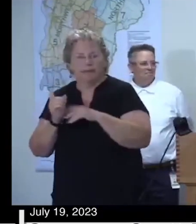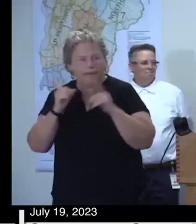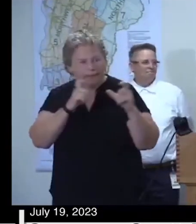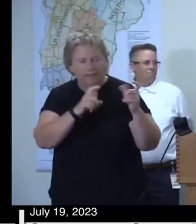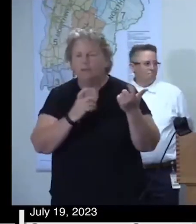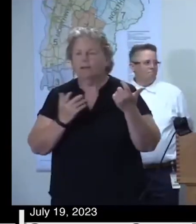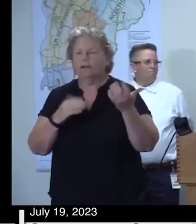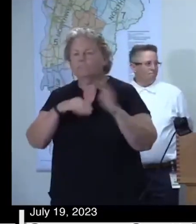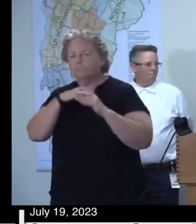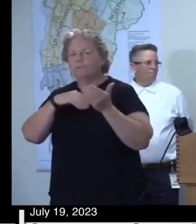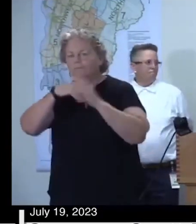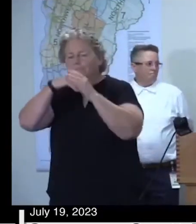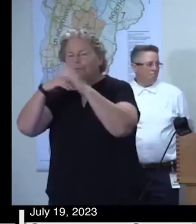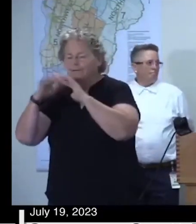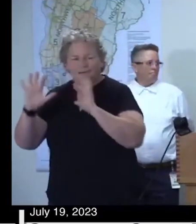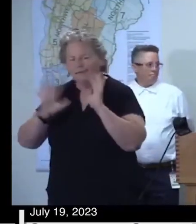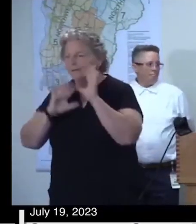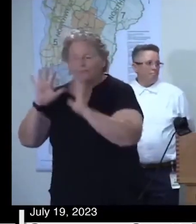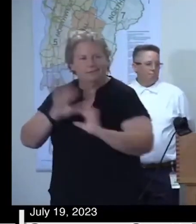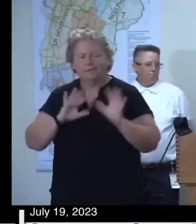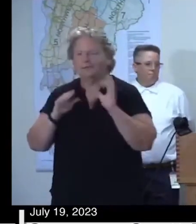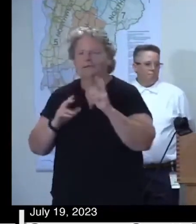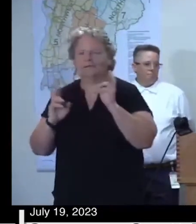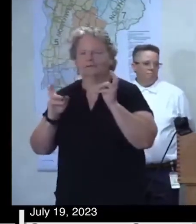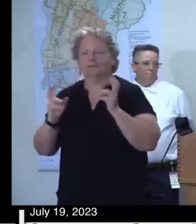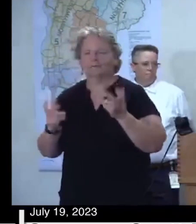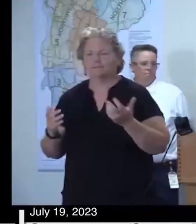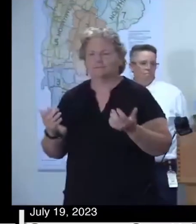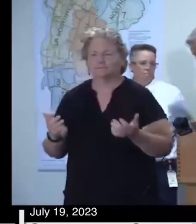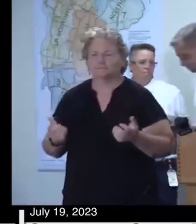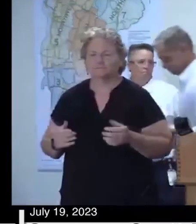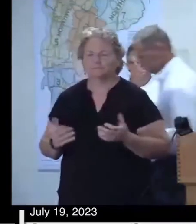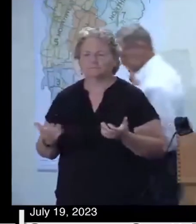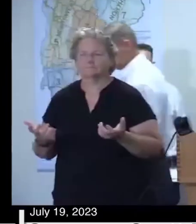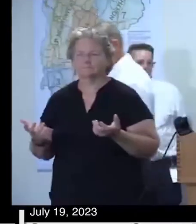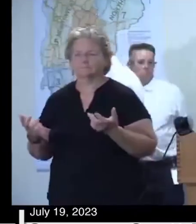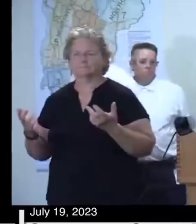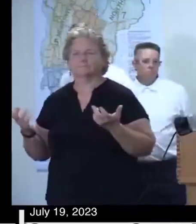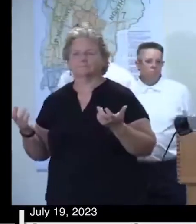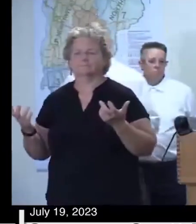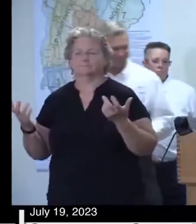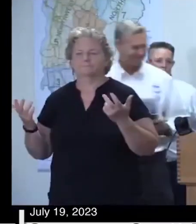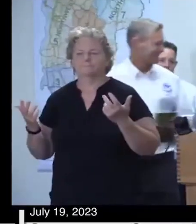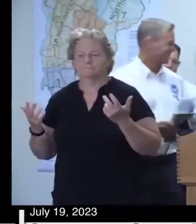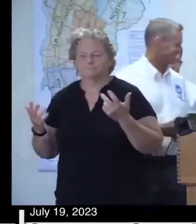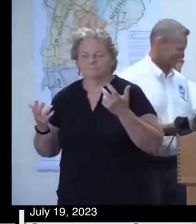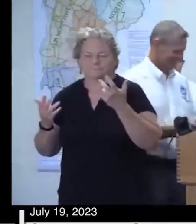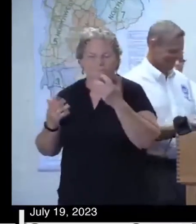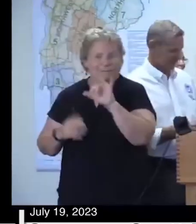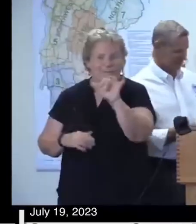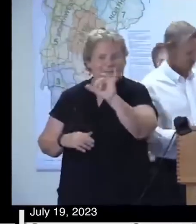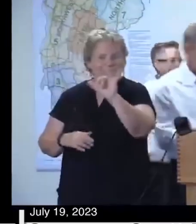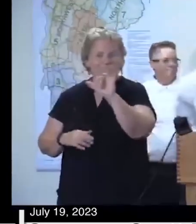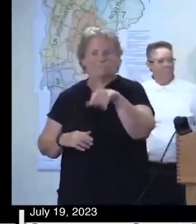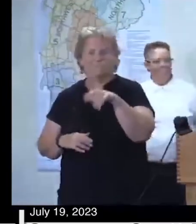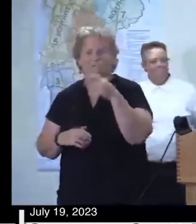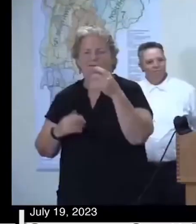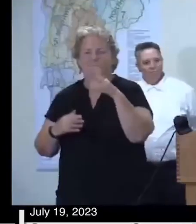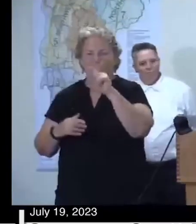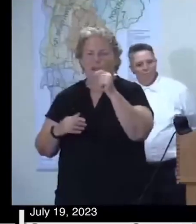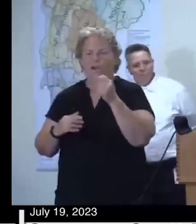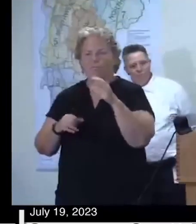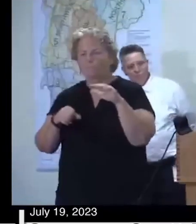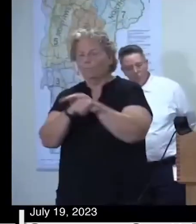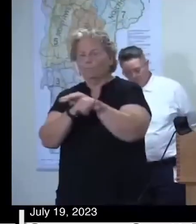really hard to get imagery this time of year. Thank you. If I could have a follow-up on that, what is the